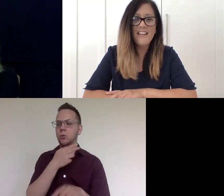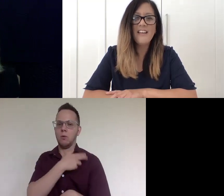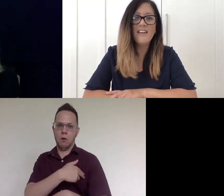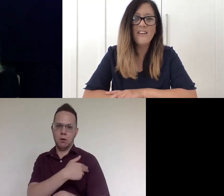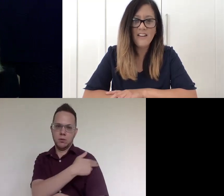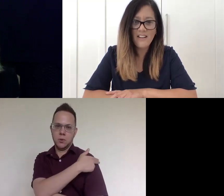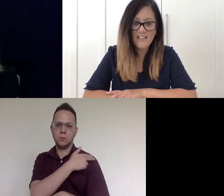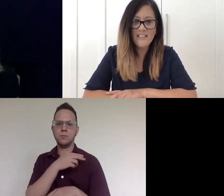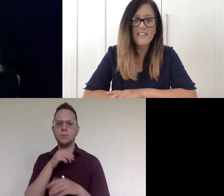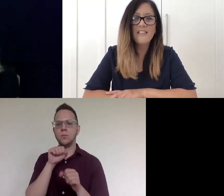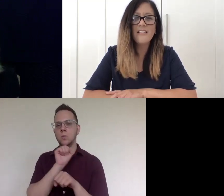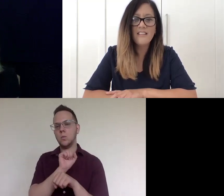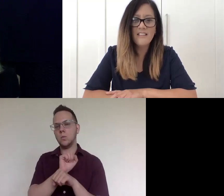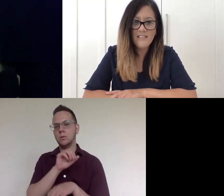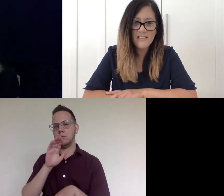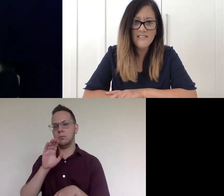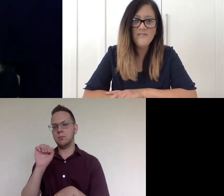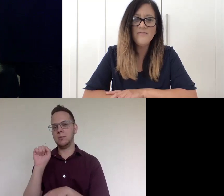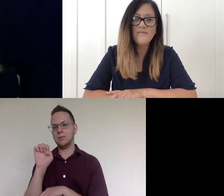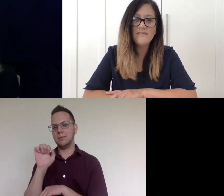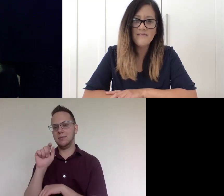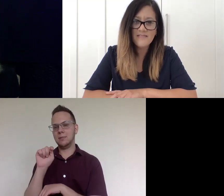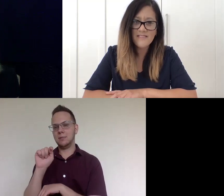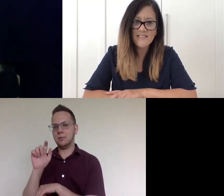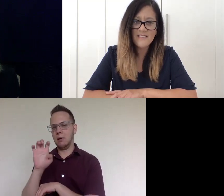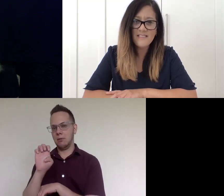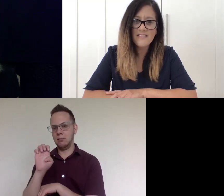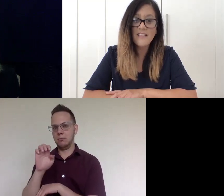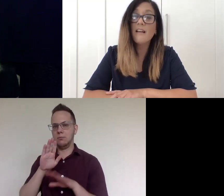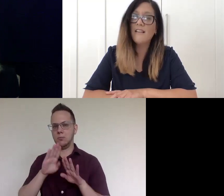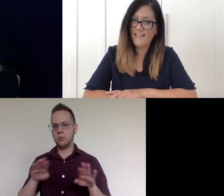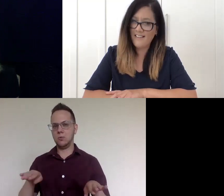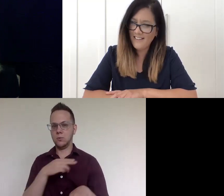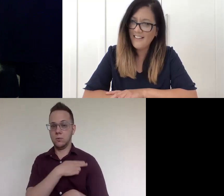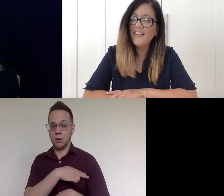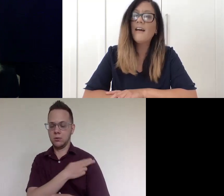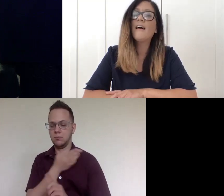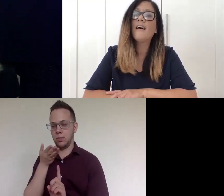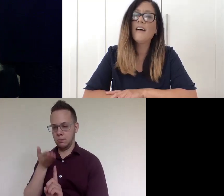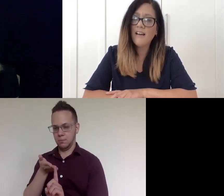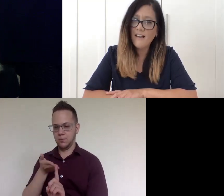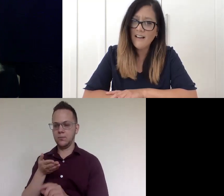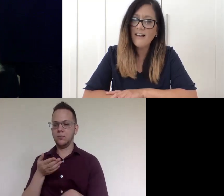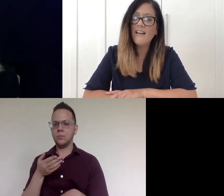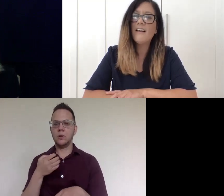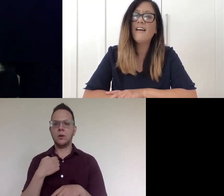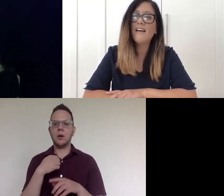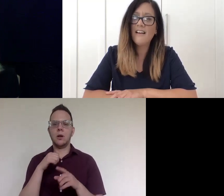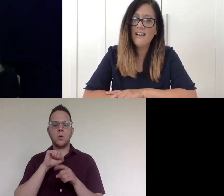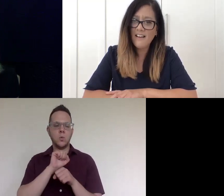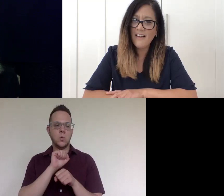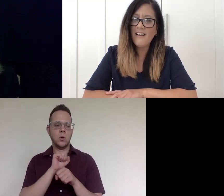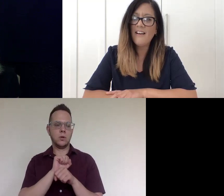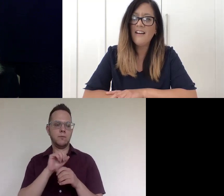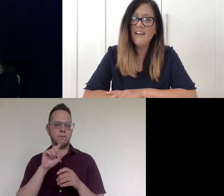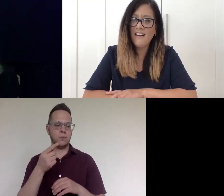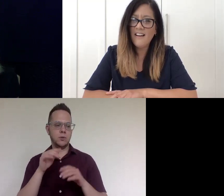And I started at a nursing home, and then I moved on to a hospital. And I worked at Seattle Children's